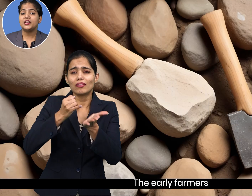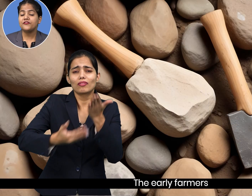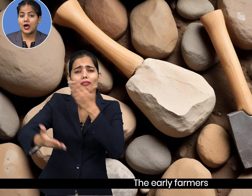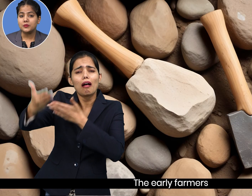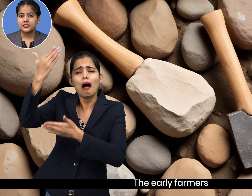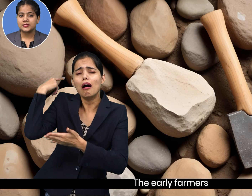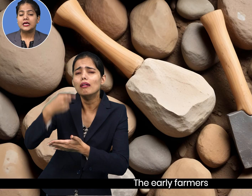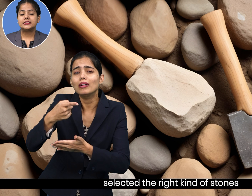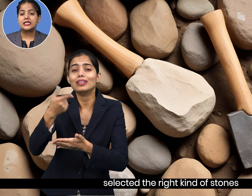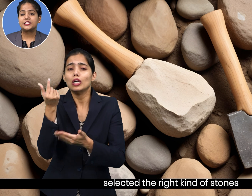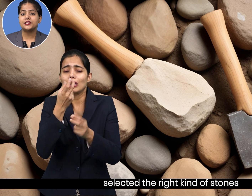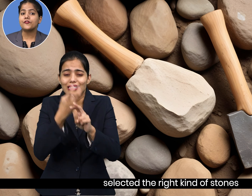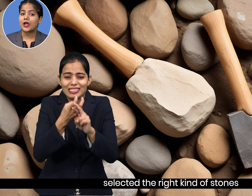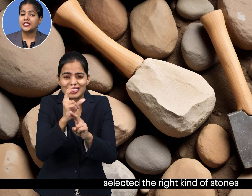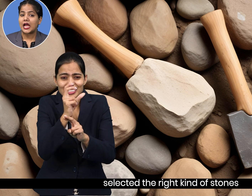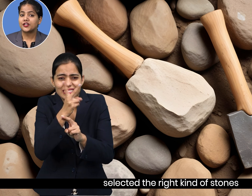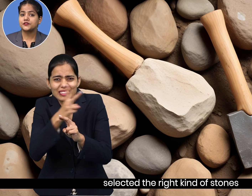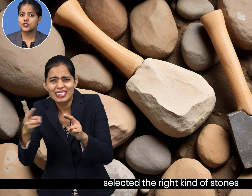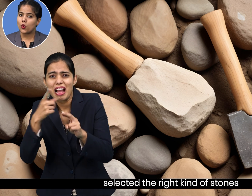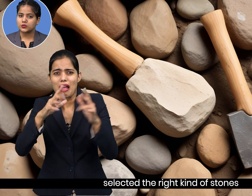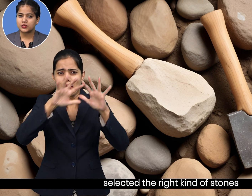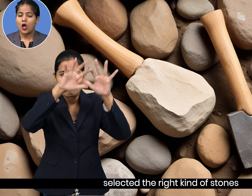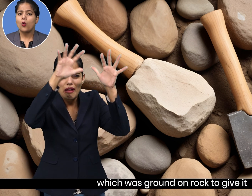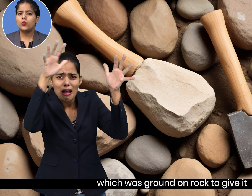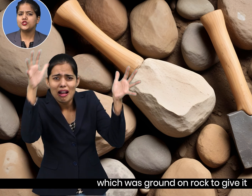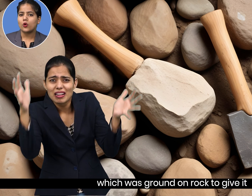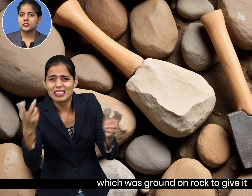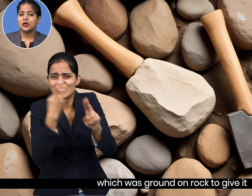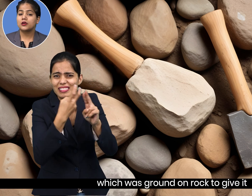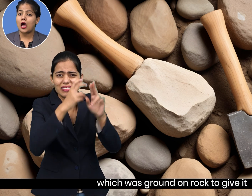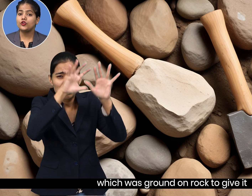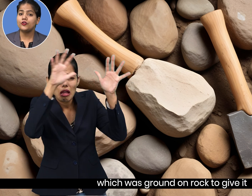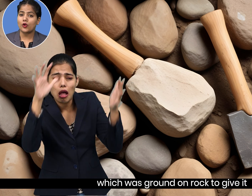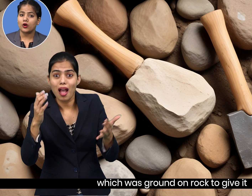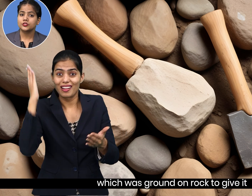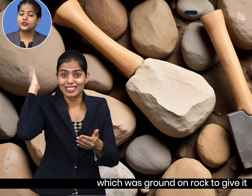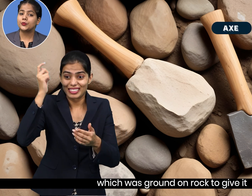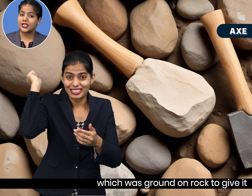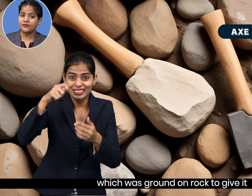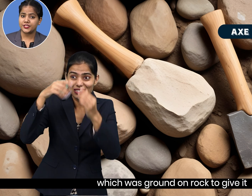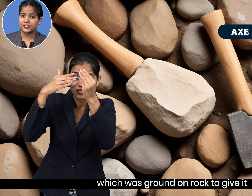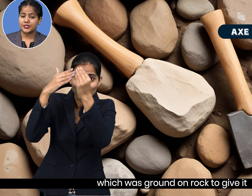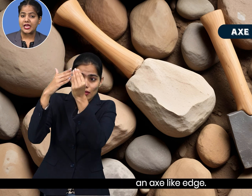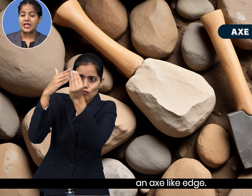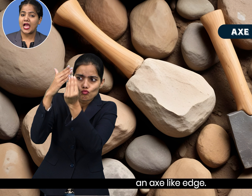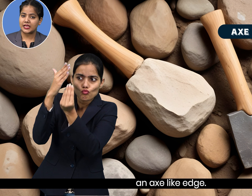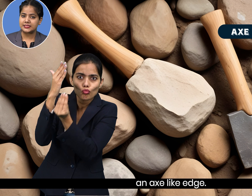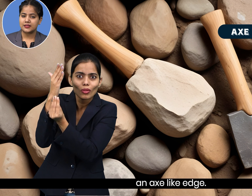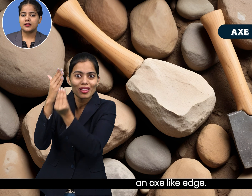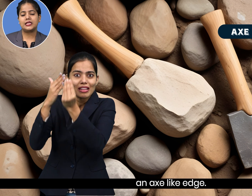The early farmers selected the right kind of stones which was ground on rock to give it